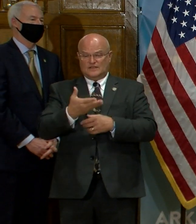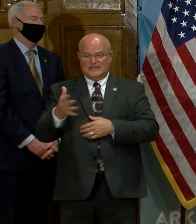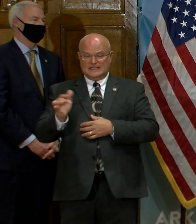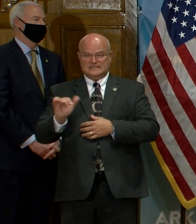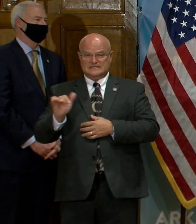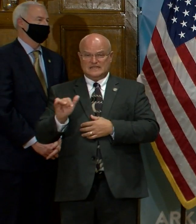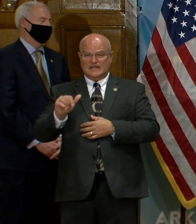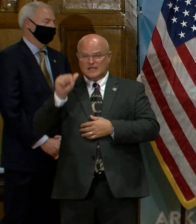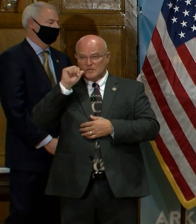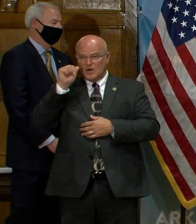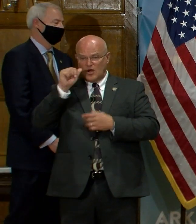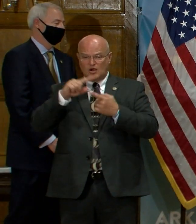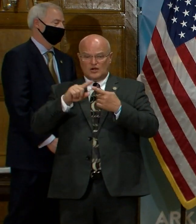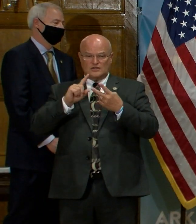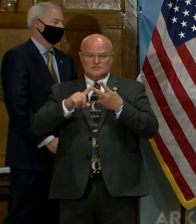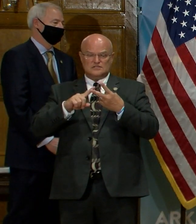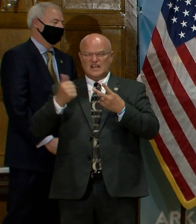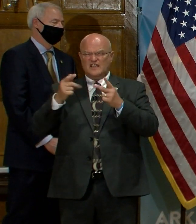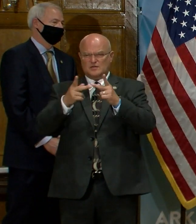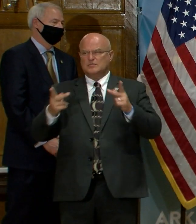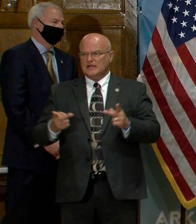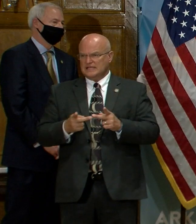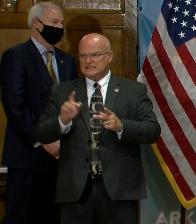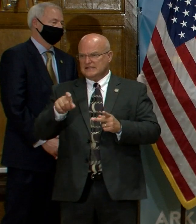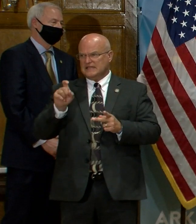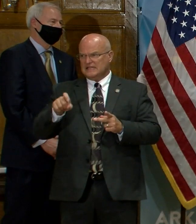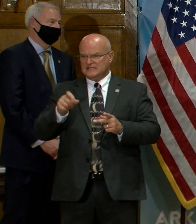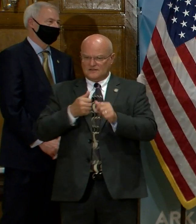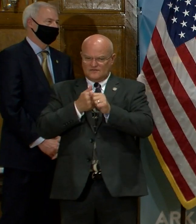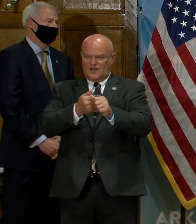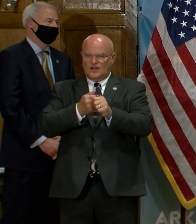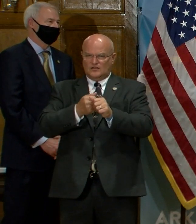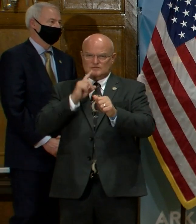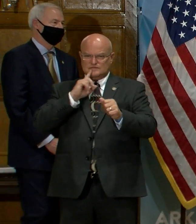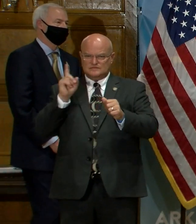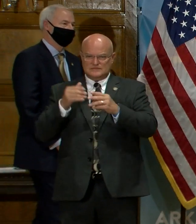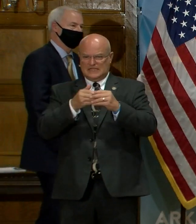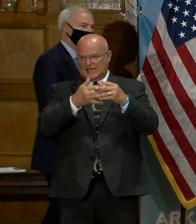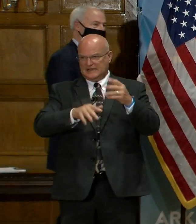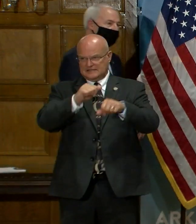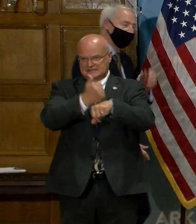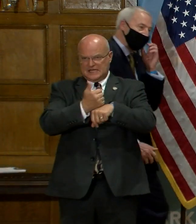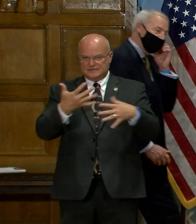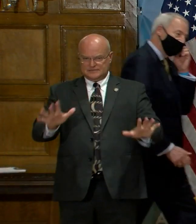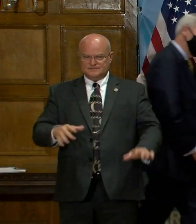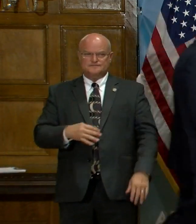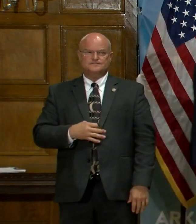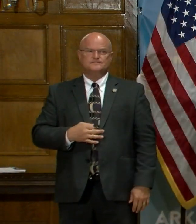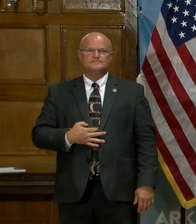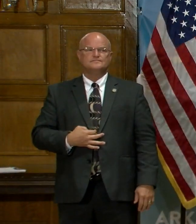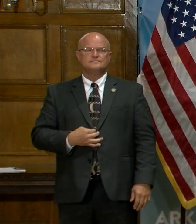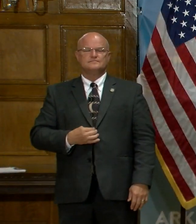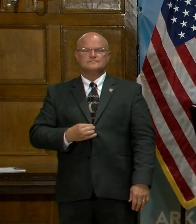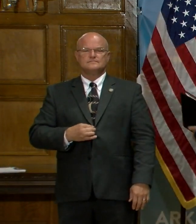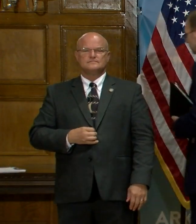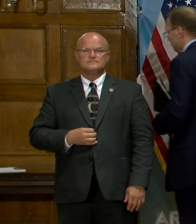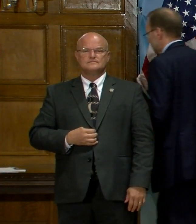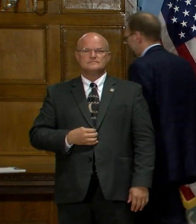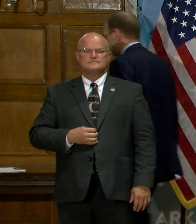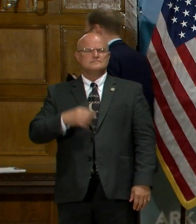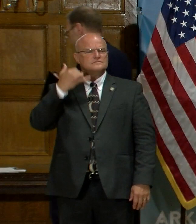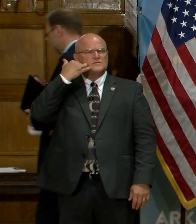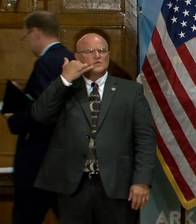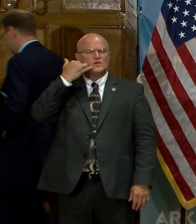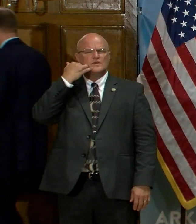like bars and other facilities. They need to follow the directives that we put in place. Is there